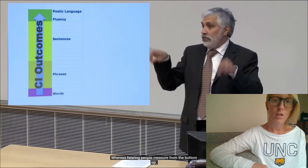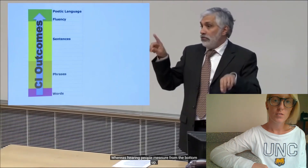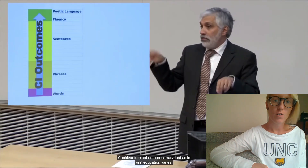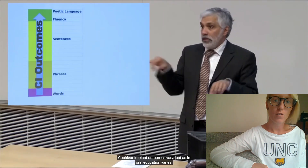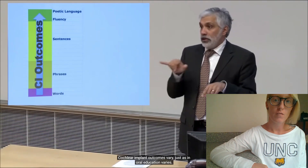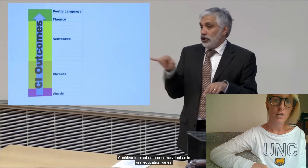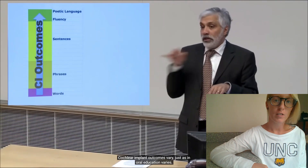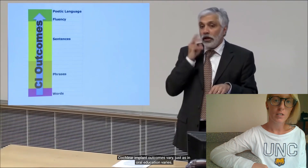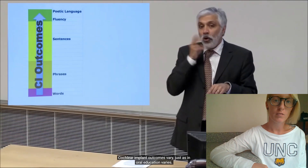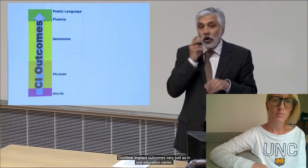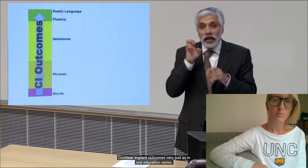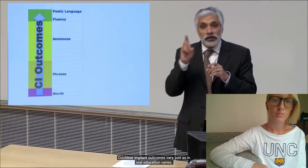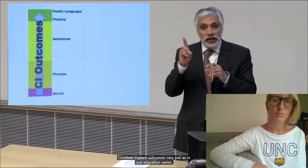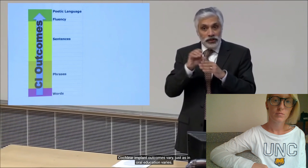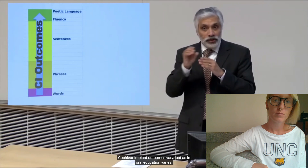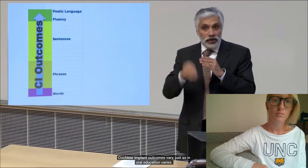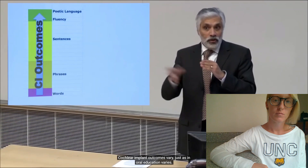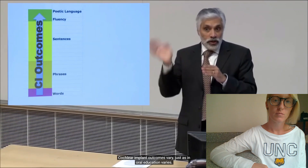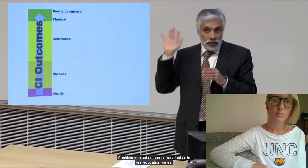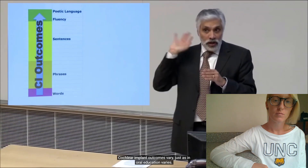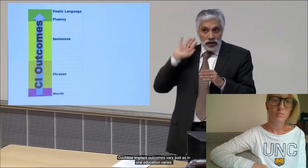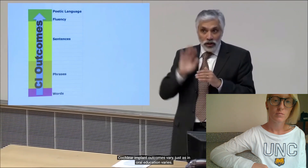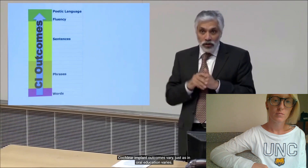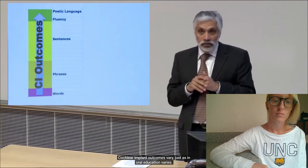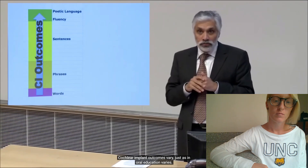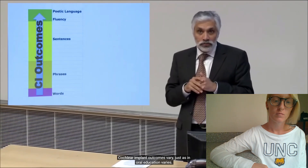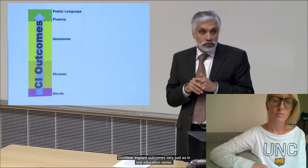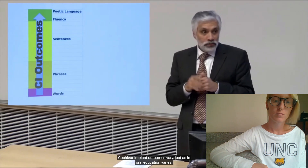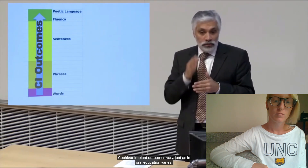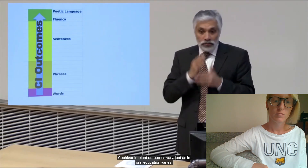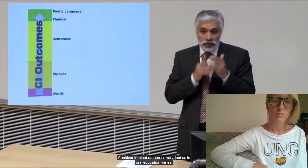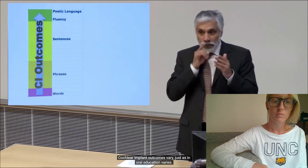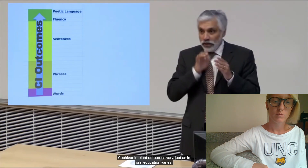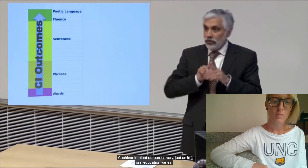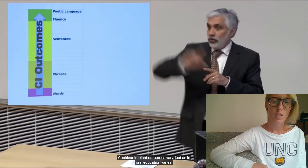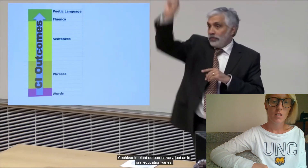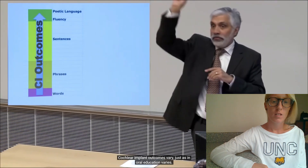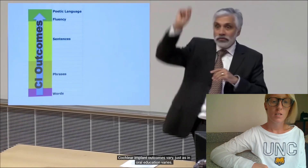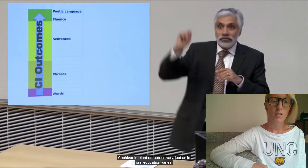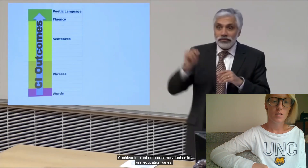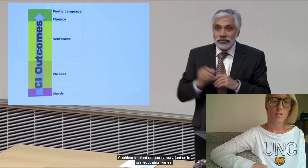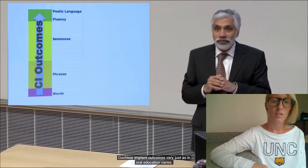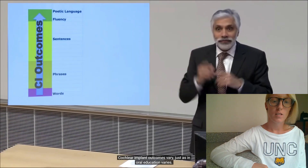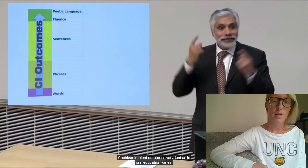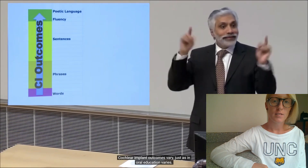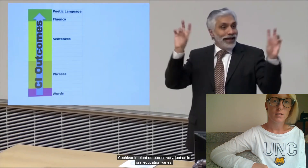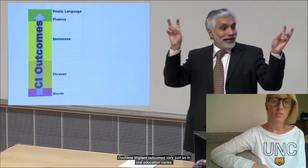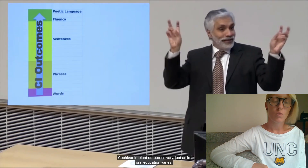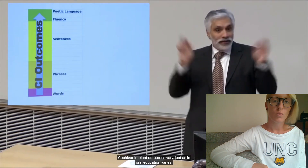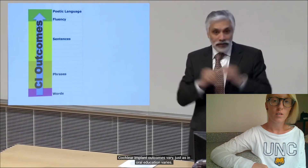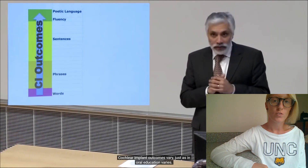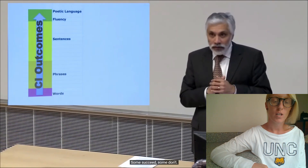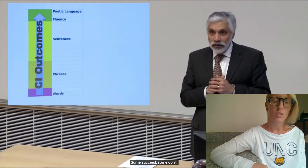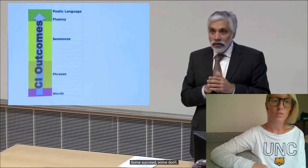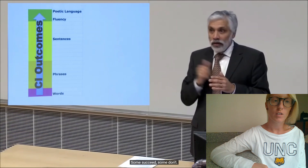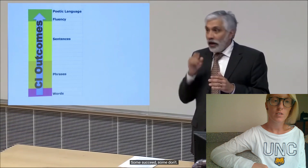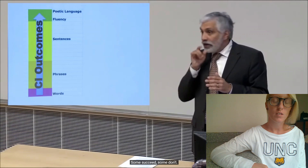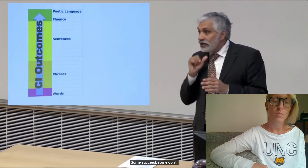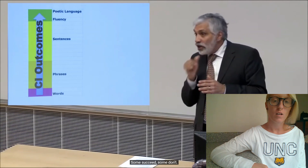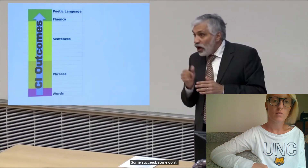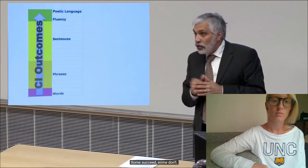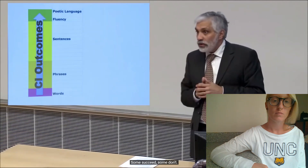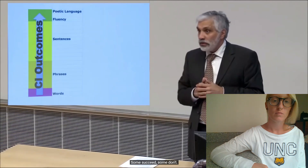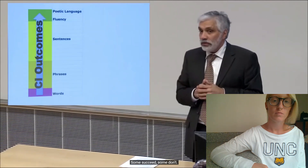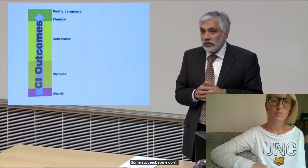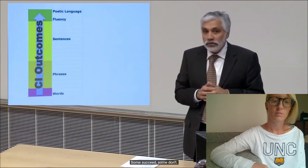The Cochlear results implant vary, outcomes vary, just as an oral education varies. as in oral education Some varies succeed.